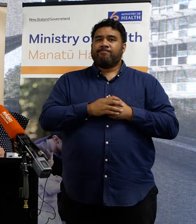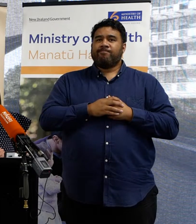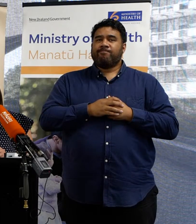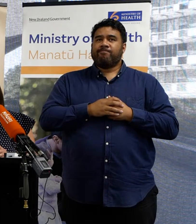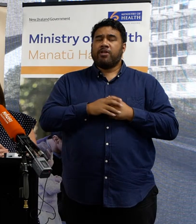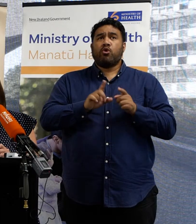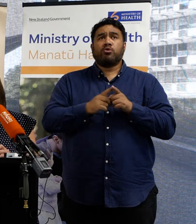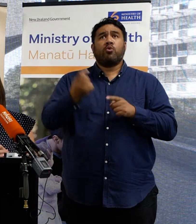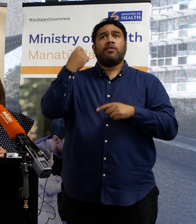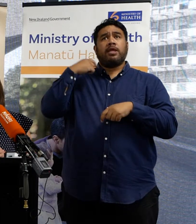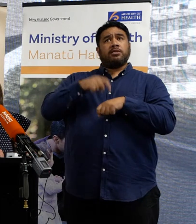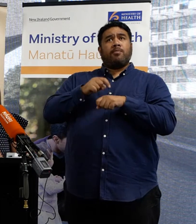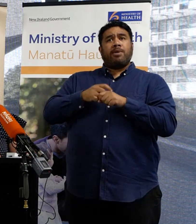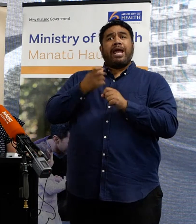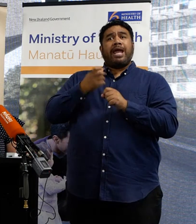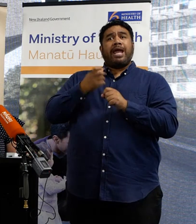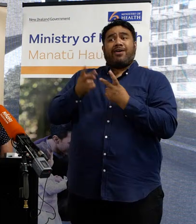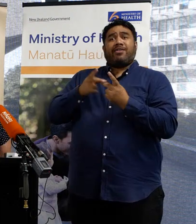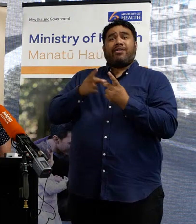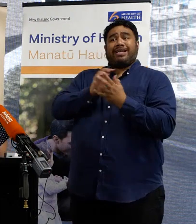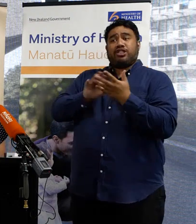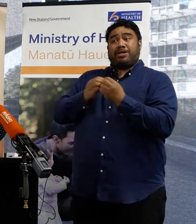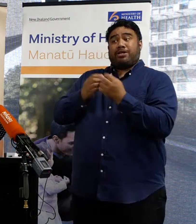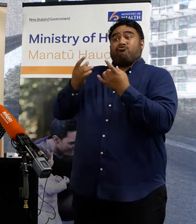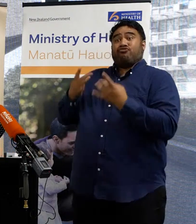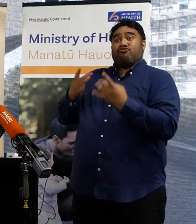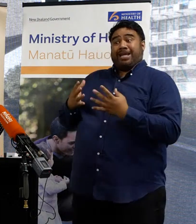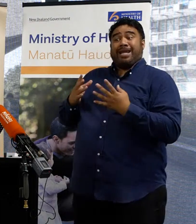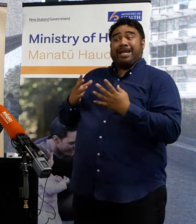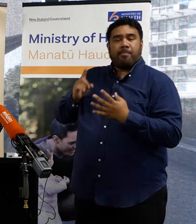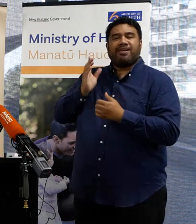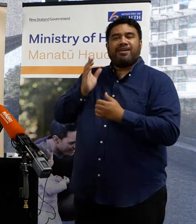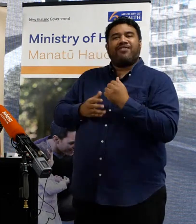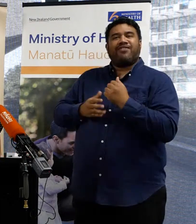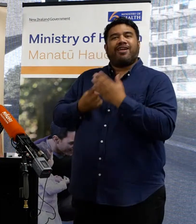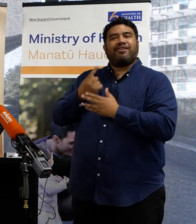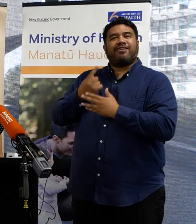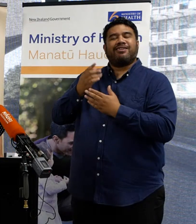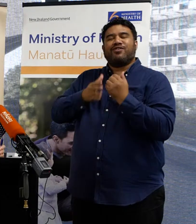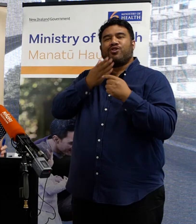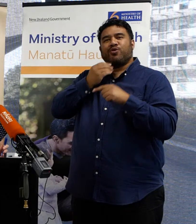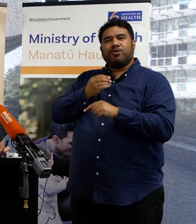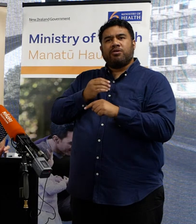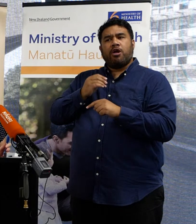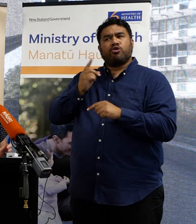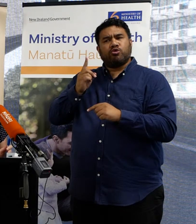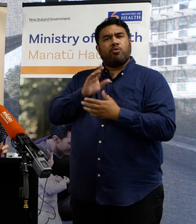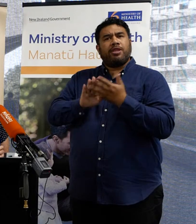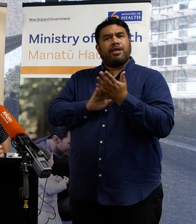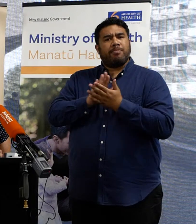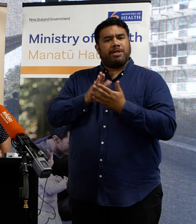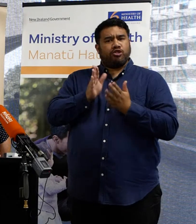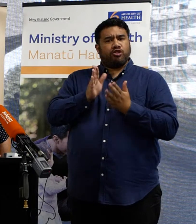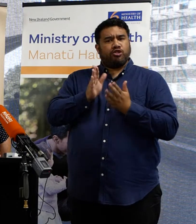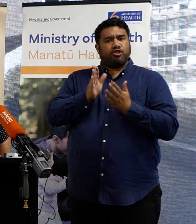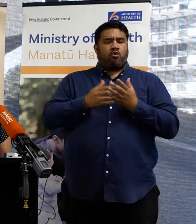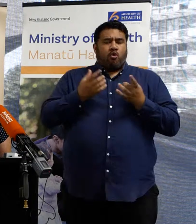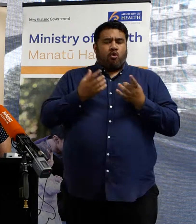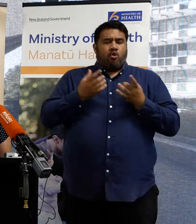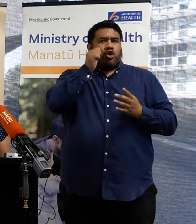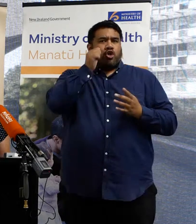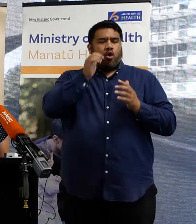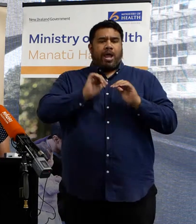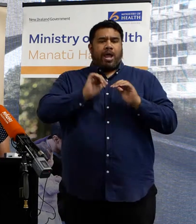used in those other DHBs. So they are a recognised way of being able to take the pressure off other health